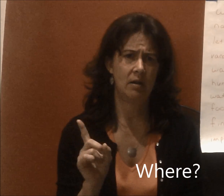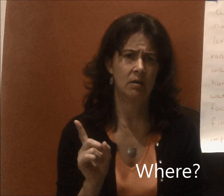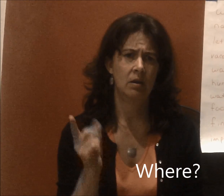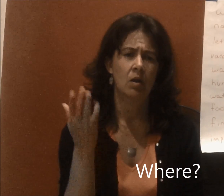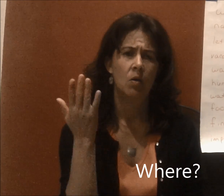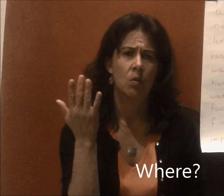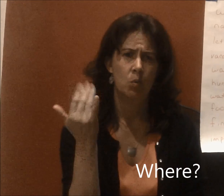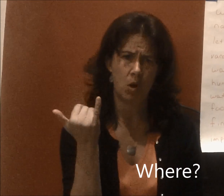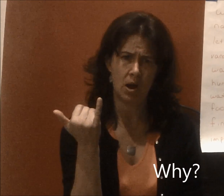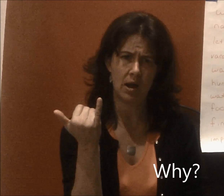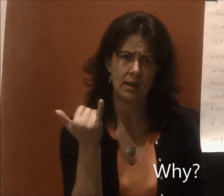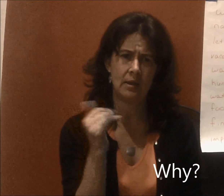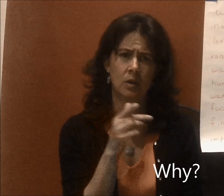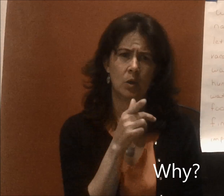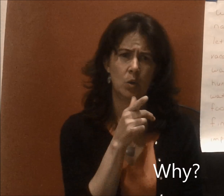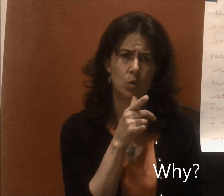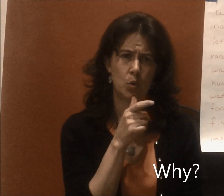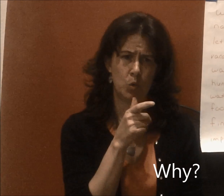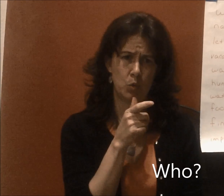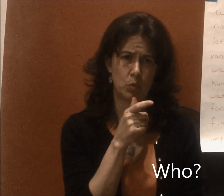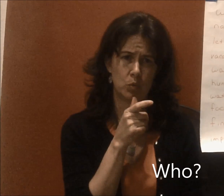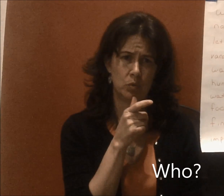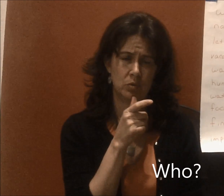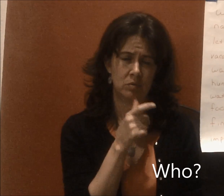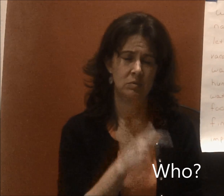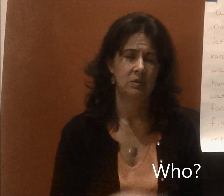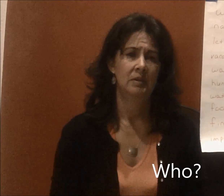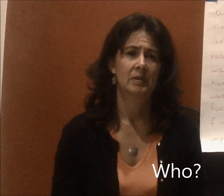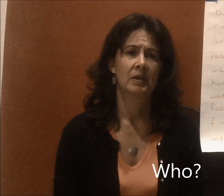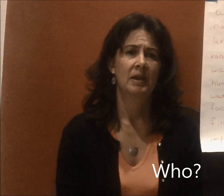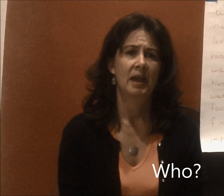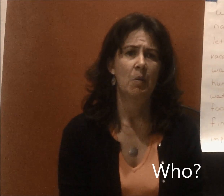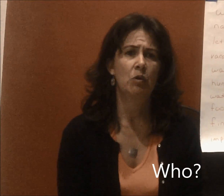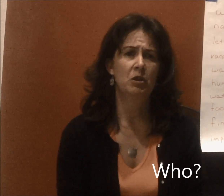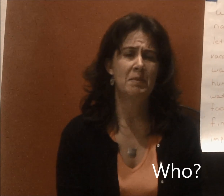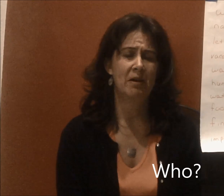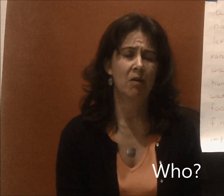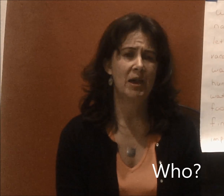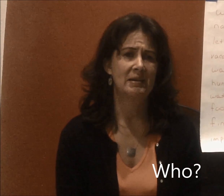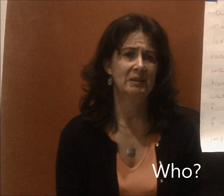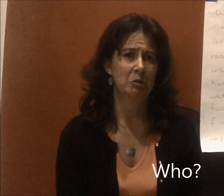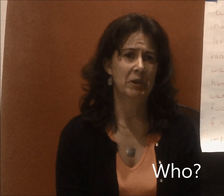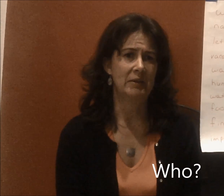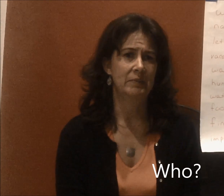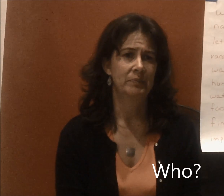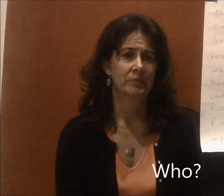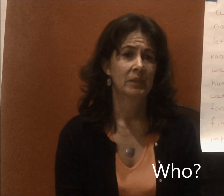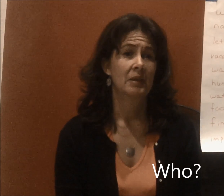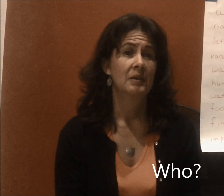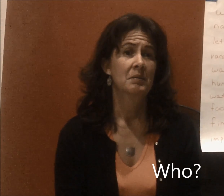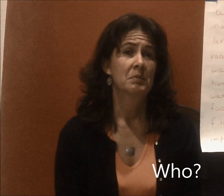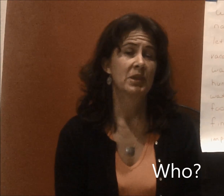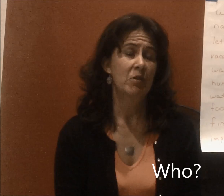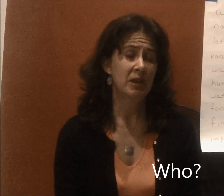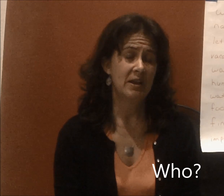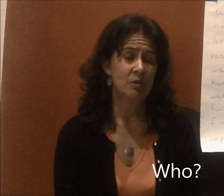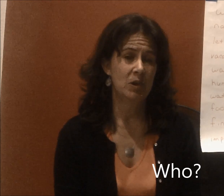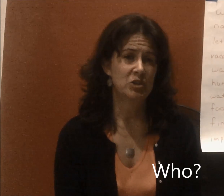where, why, who. And how. And we'll learn about all that in a little bit. But the other kind of question